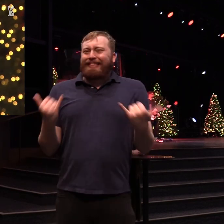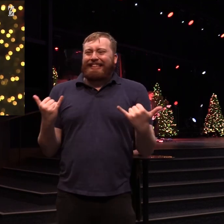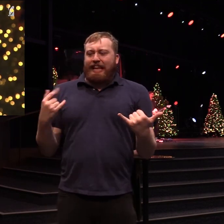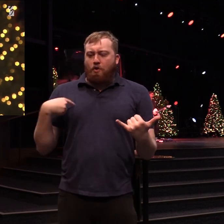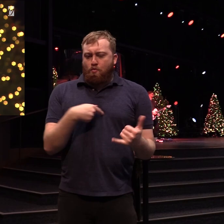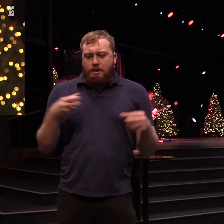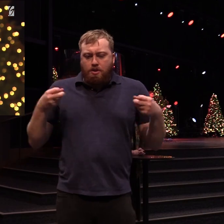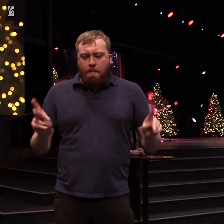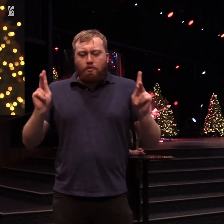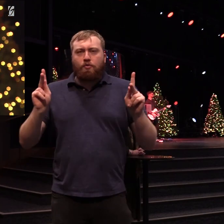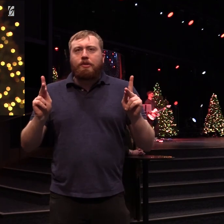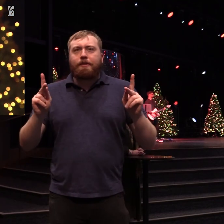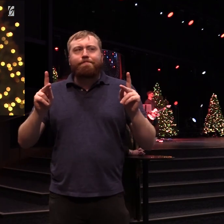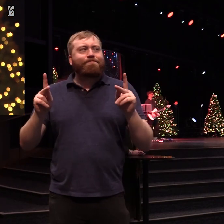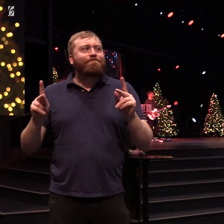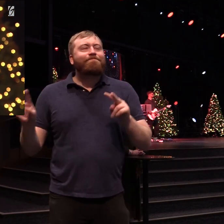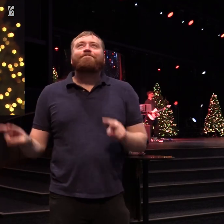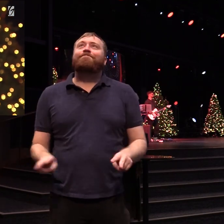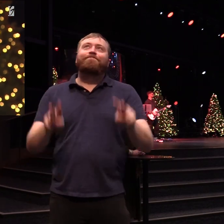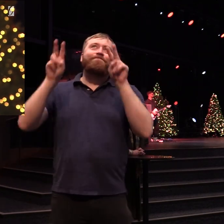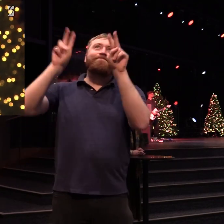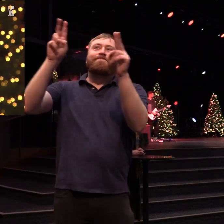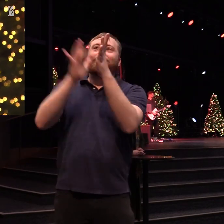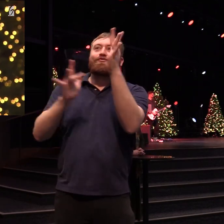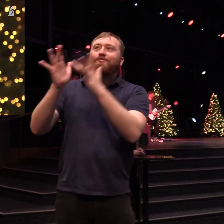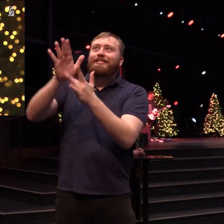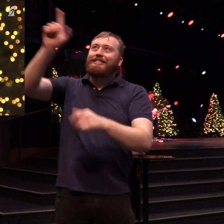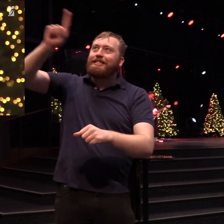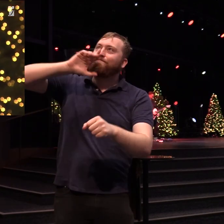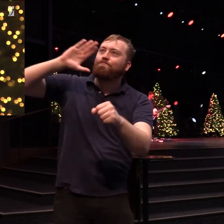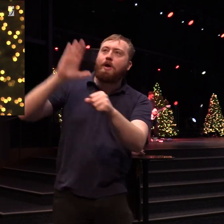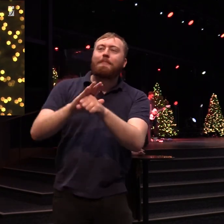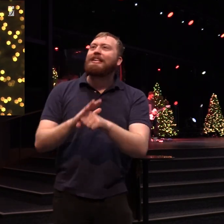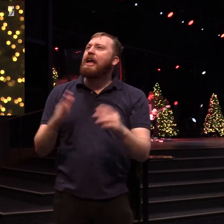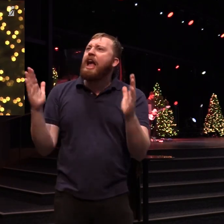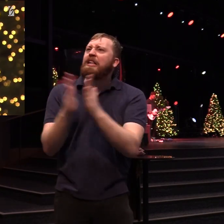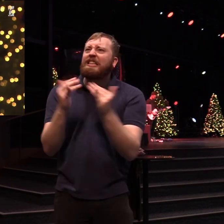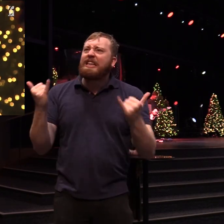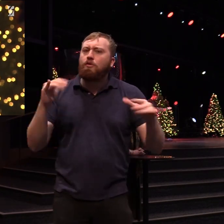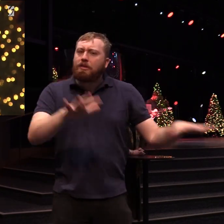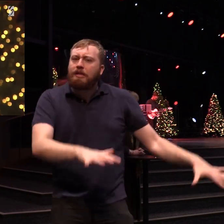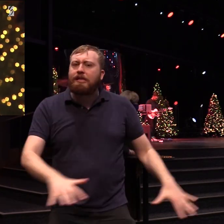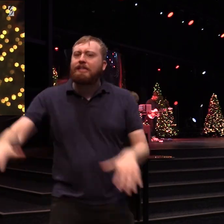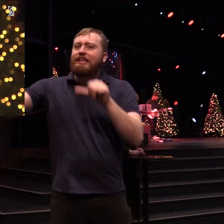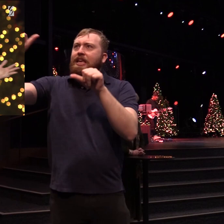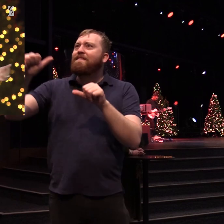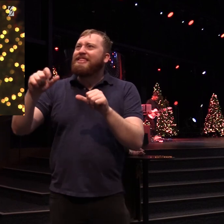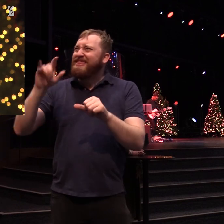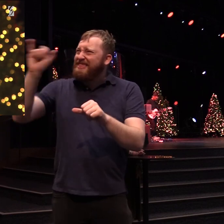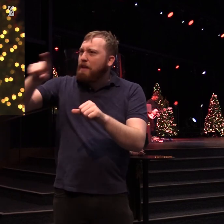to the promise of Jesus. And as you leave, would you carry that promise with you into your